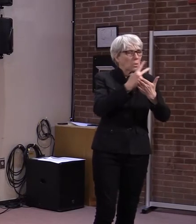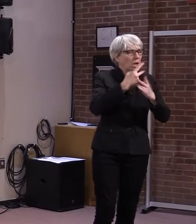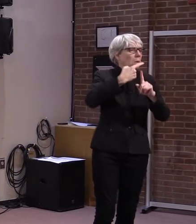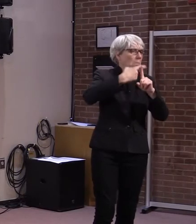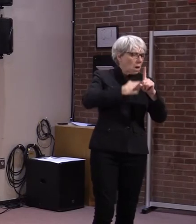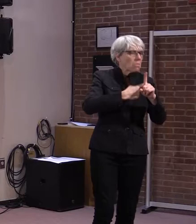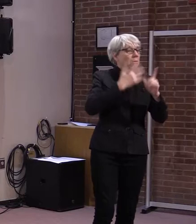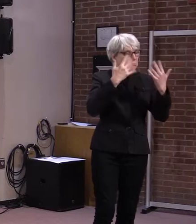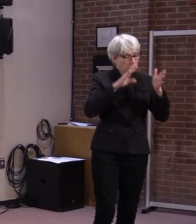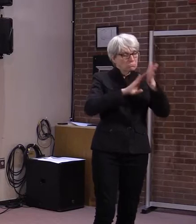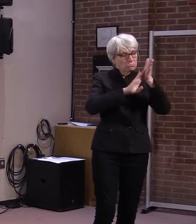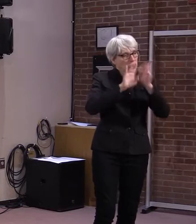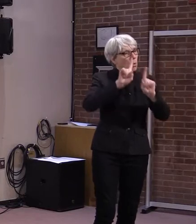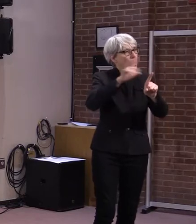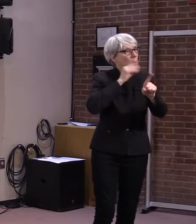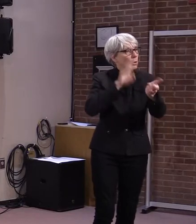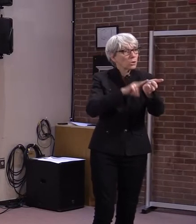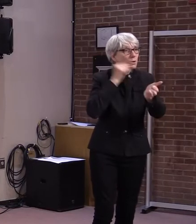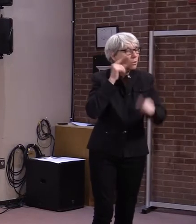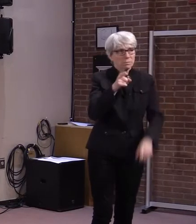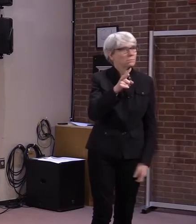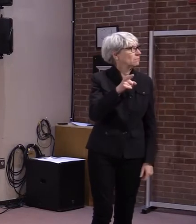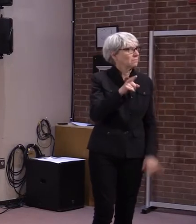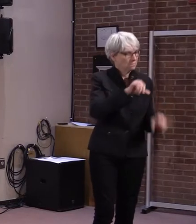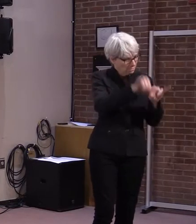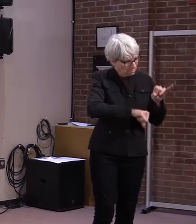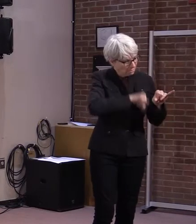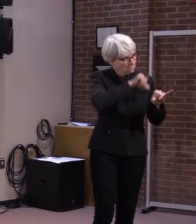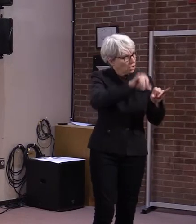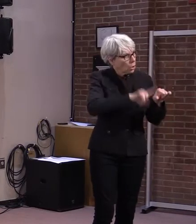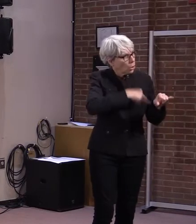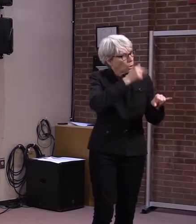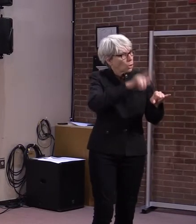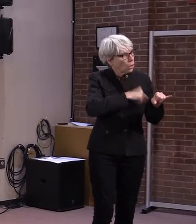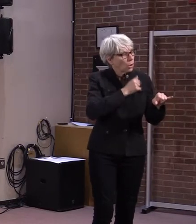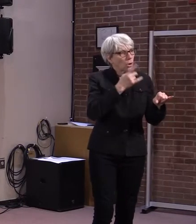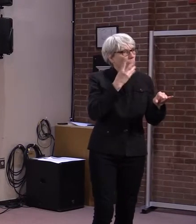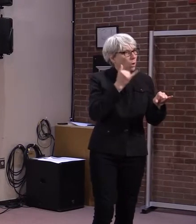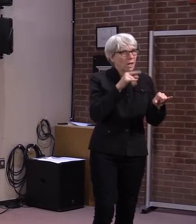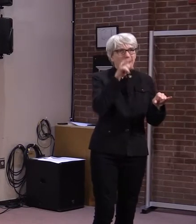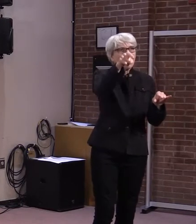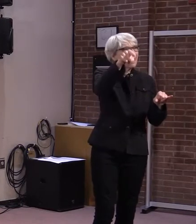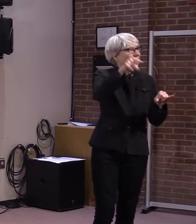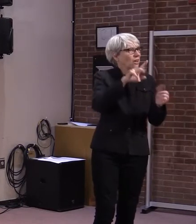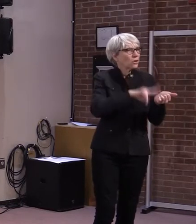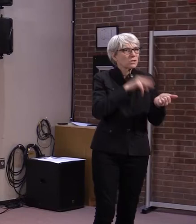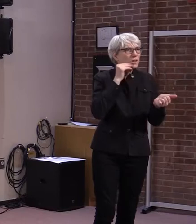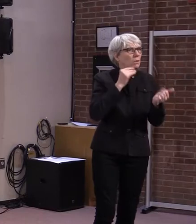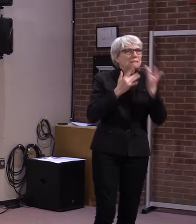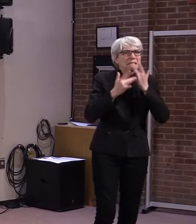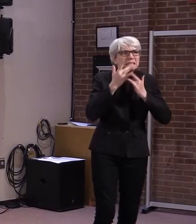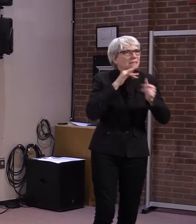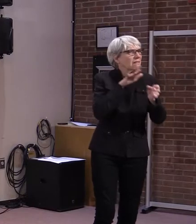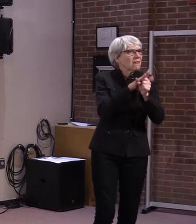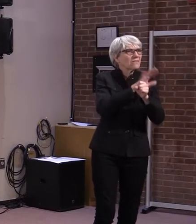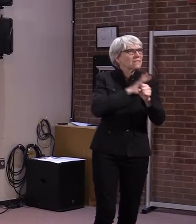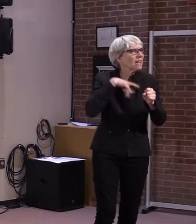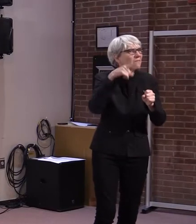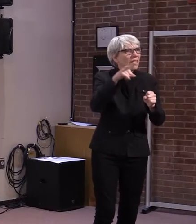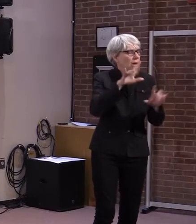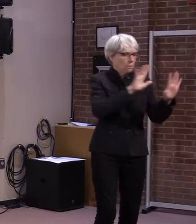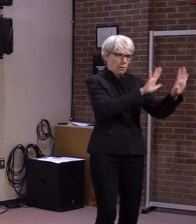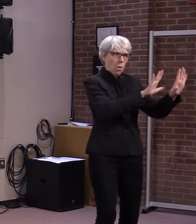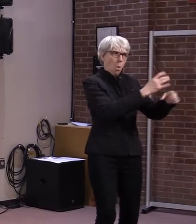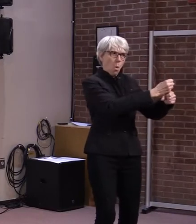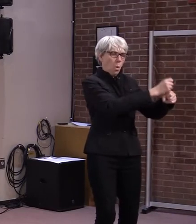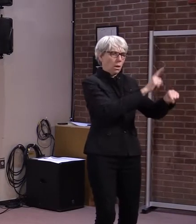having difficulty leaving the hospital to go to long-term care because of workforce shortages in long-term care facilities. So,